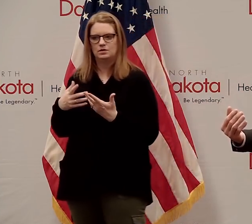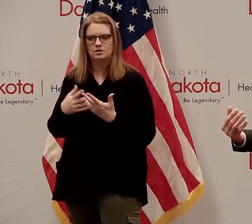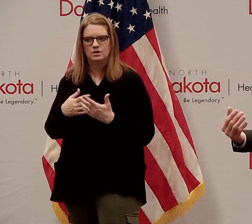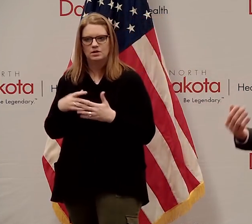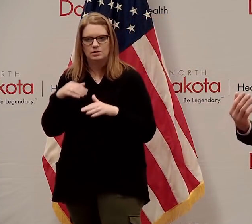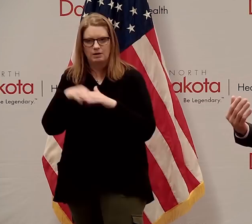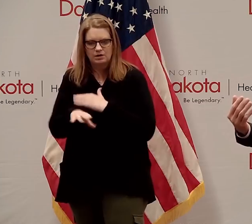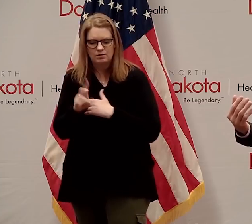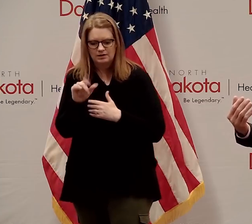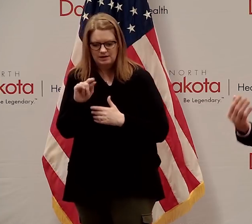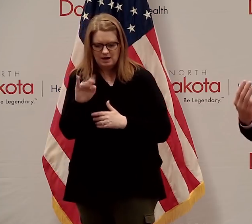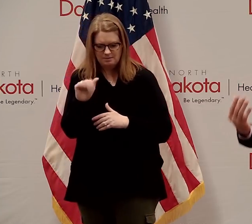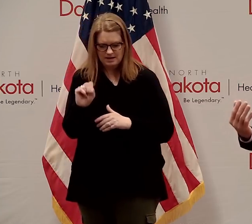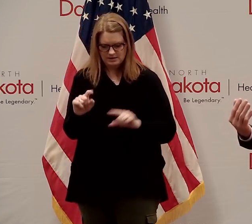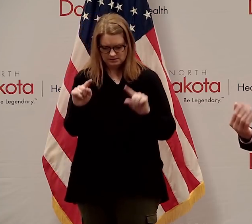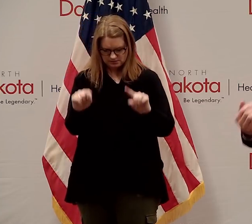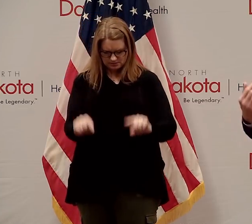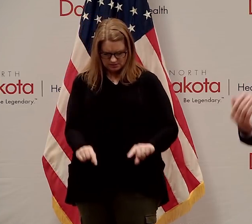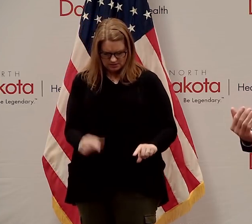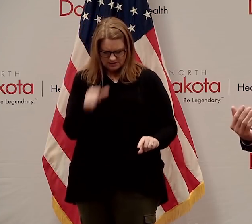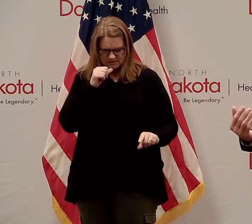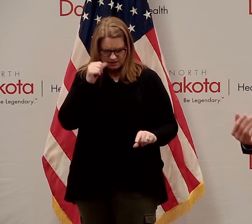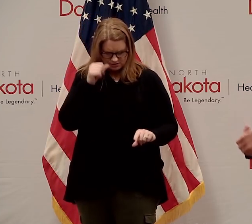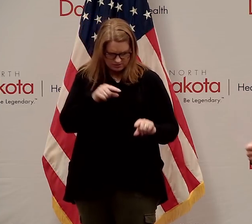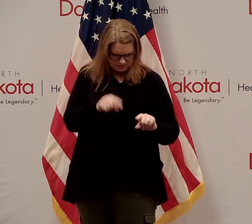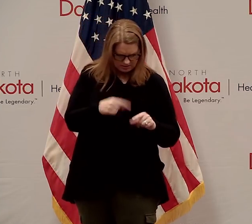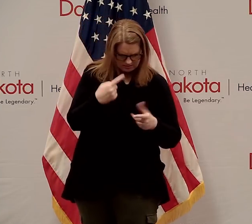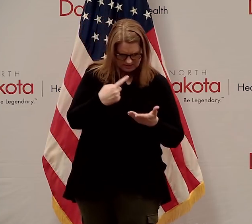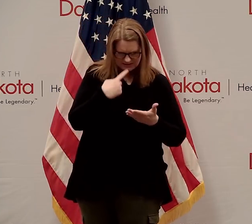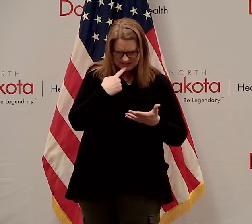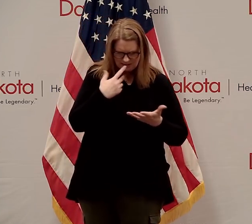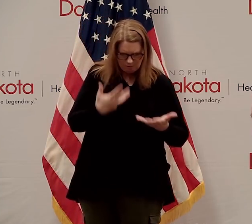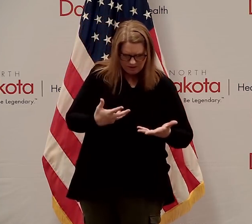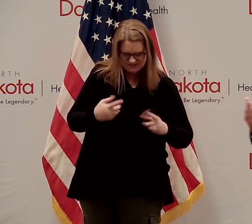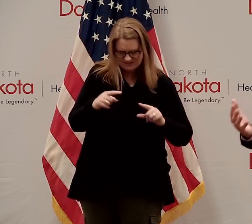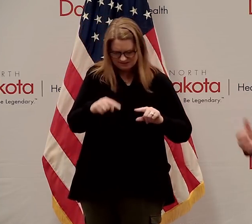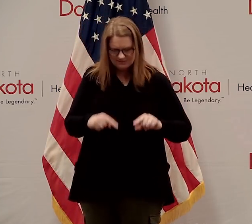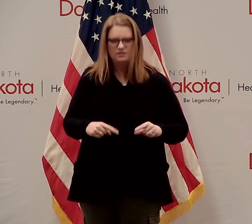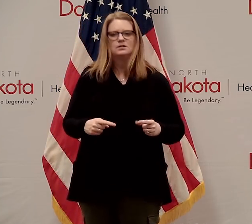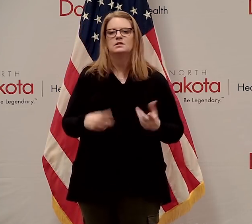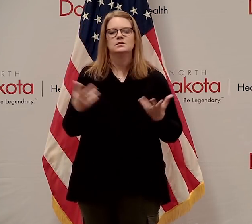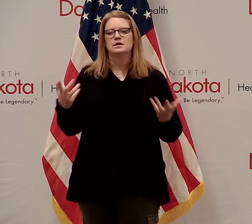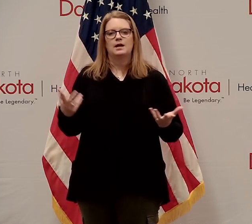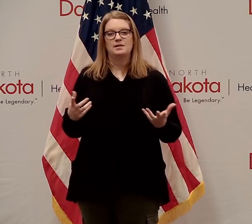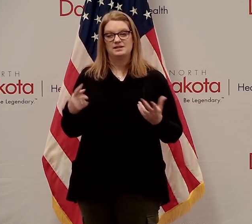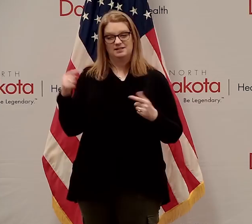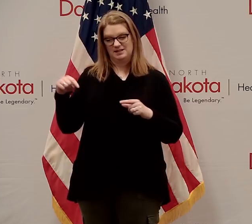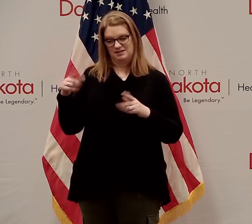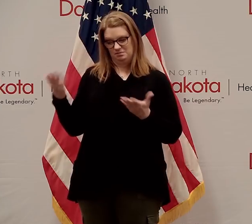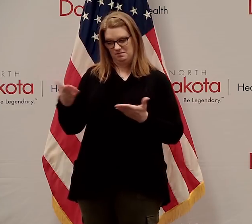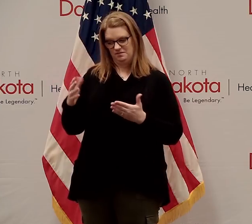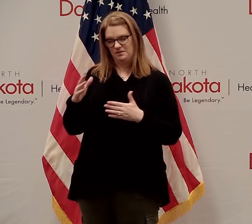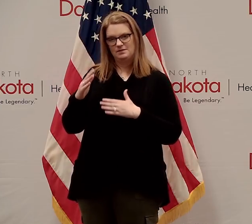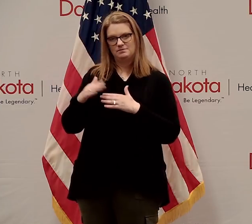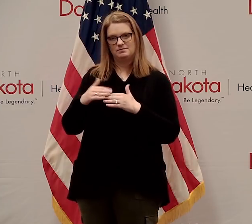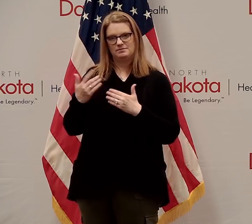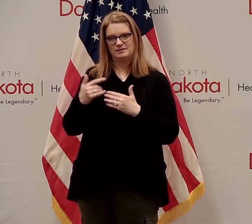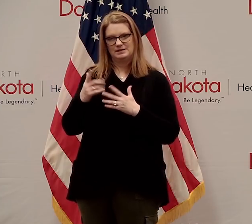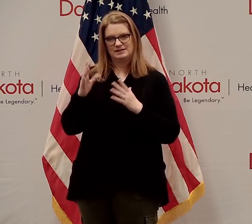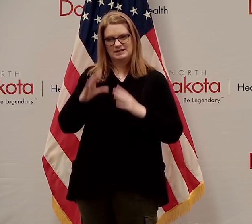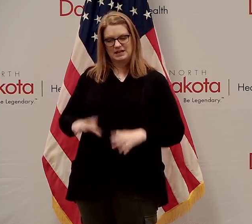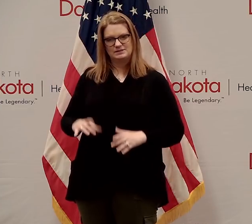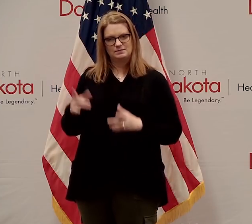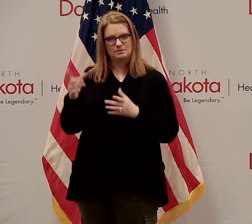into the database and say, okay, who talked to them yesterday? What did they say? The whole category, this has been around for over 20 years. It's called customer